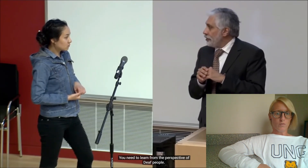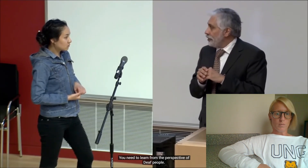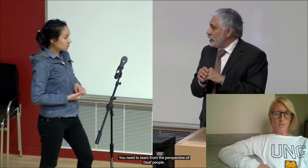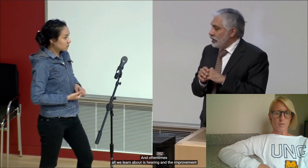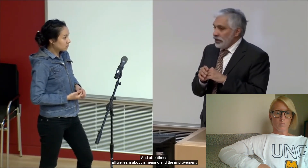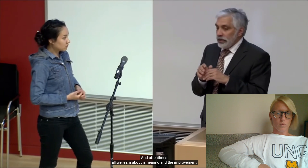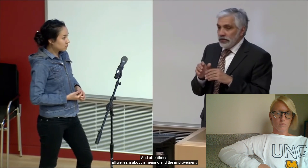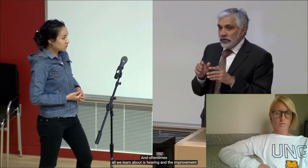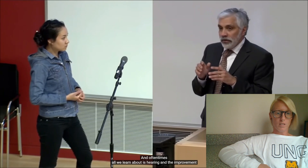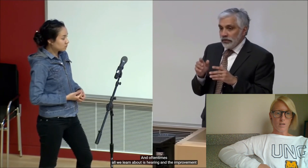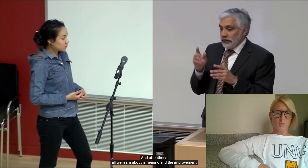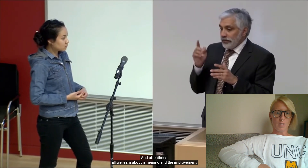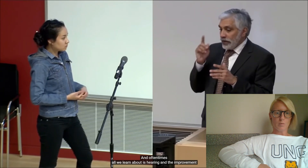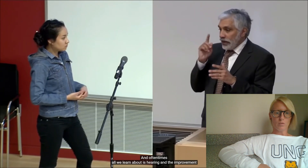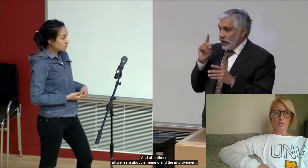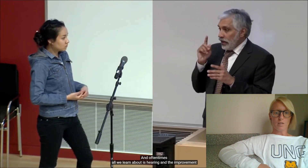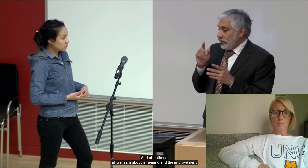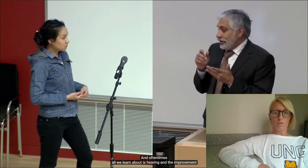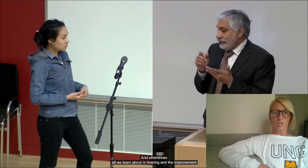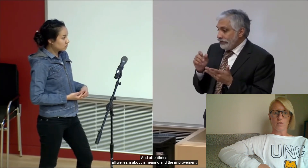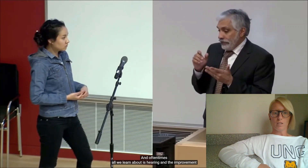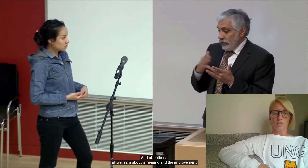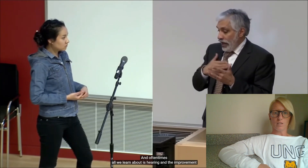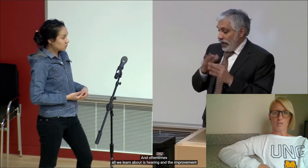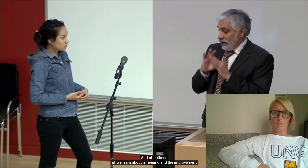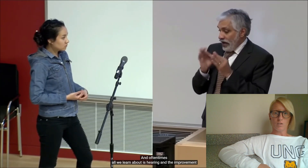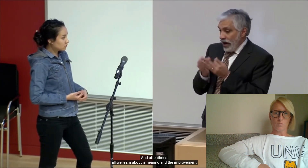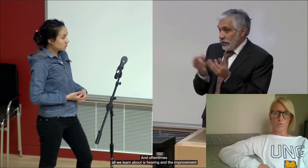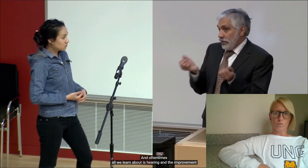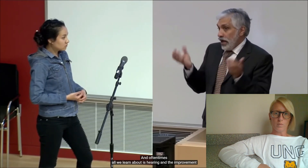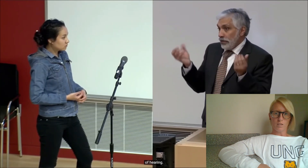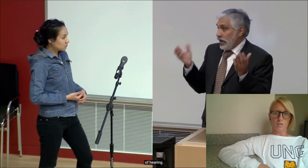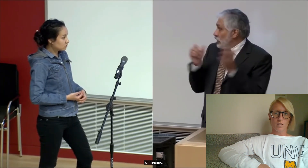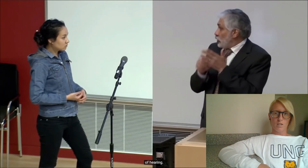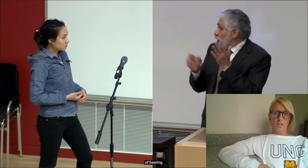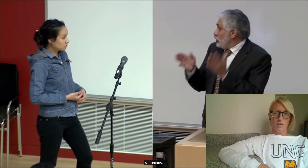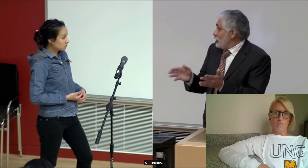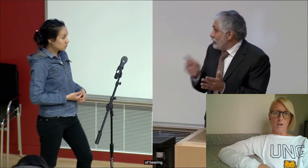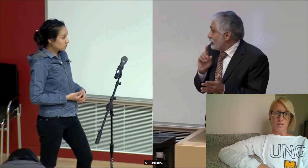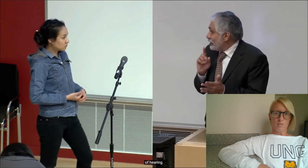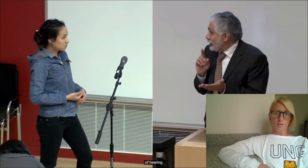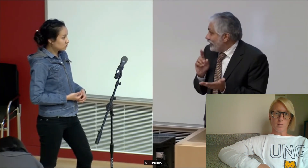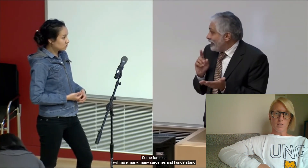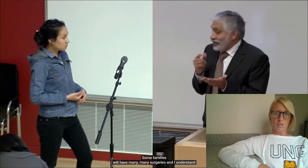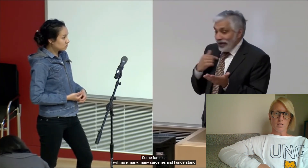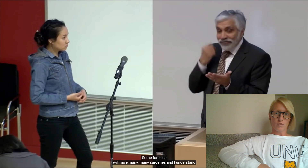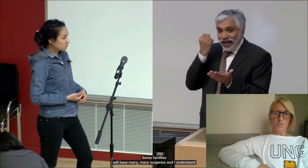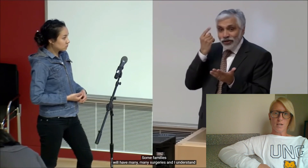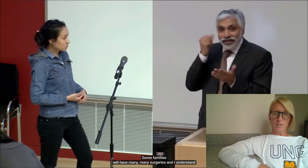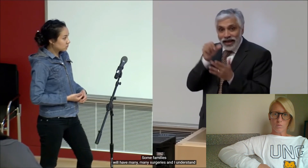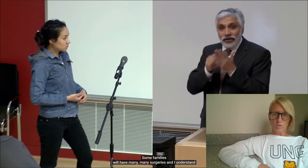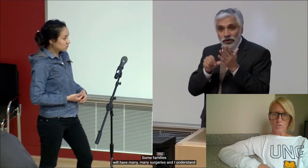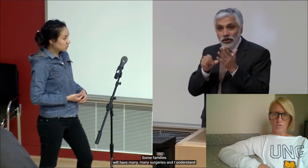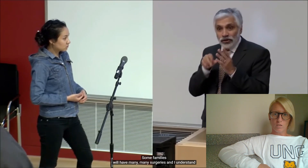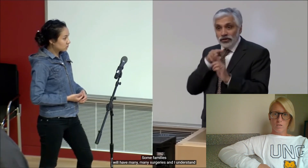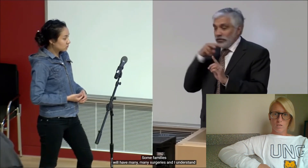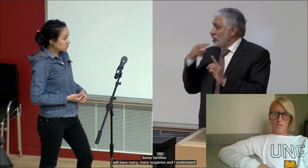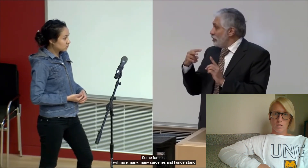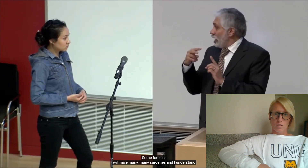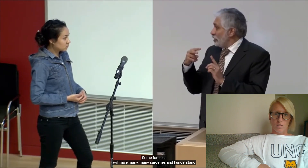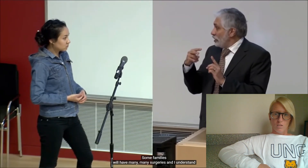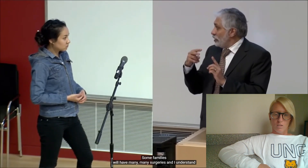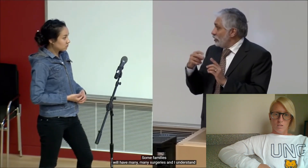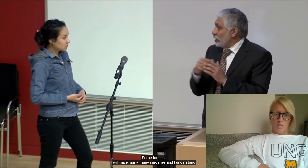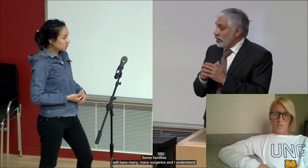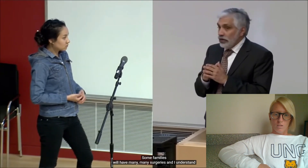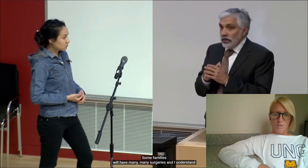Need to learn from And that. oftentimes all we Not learn trying to about learn is hearing and the improvement of improvement hearing. of having Some families will have sign many, language, many